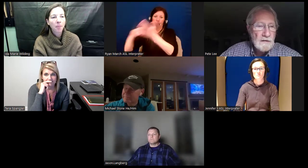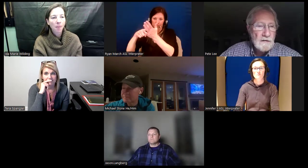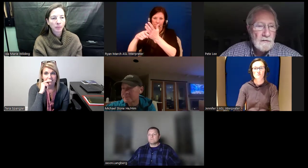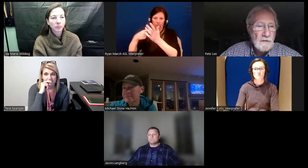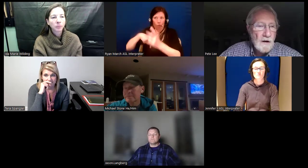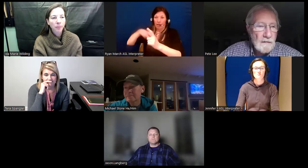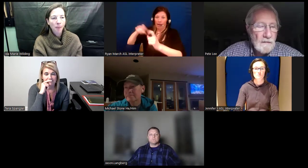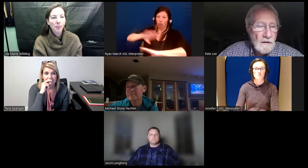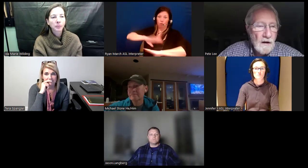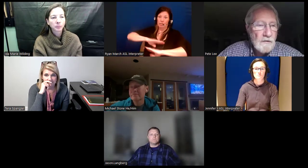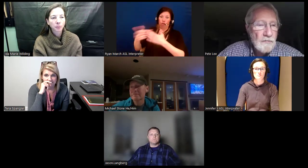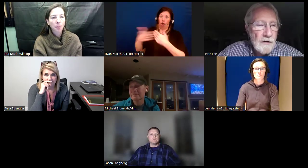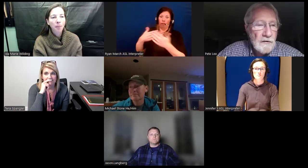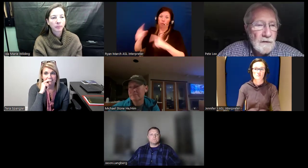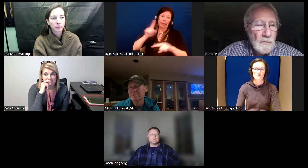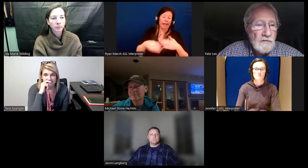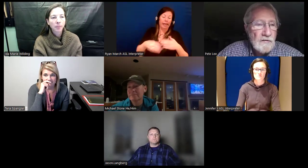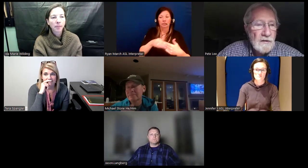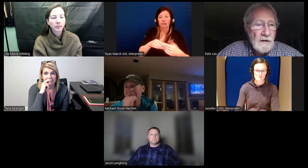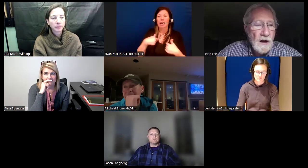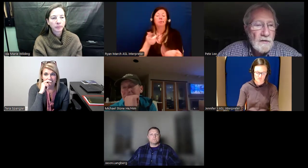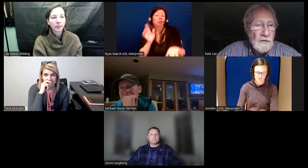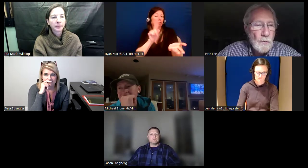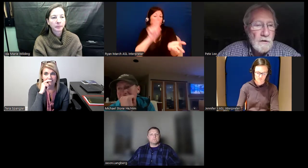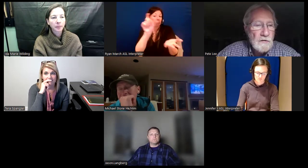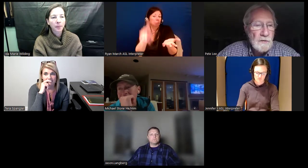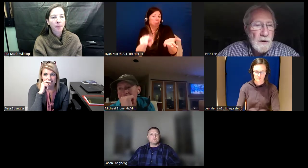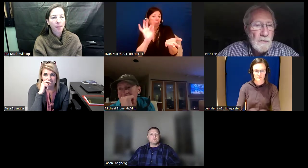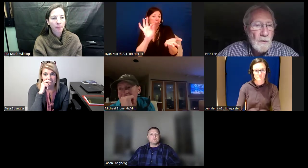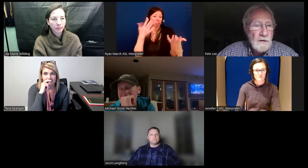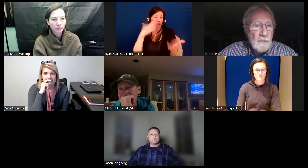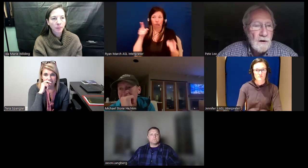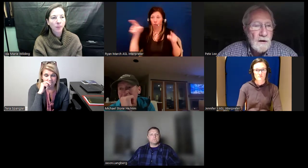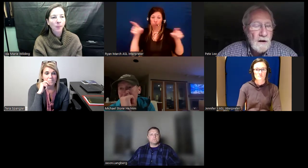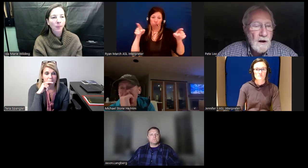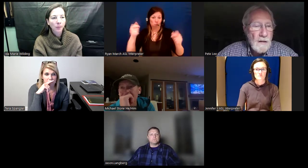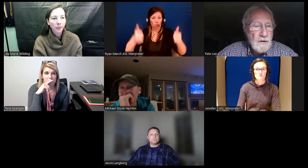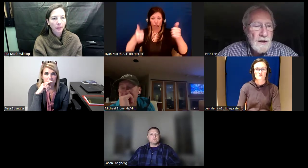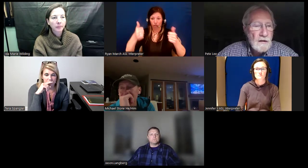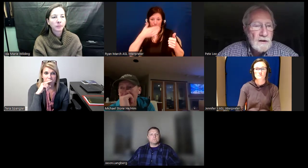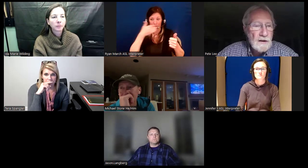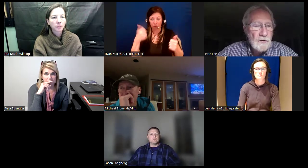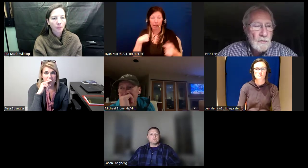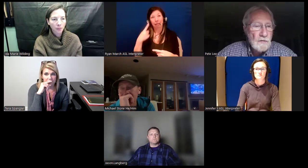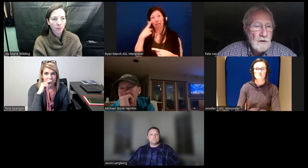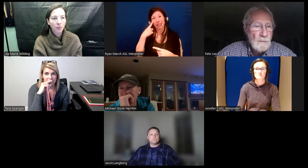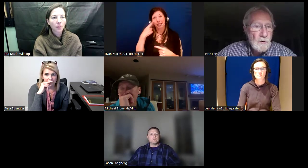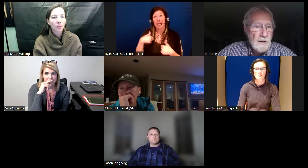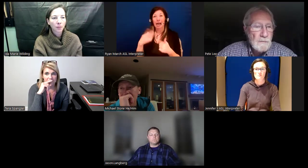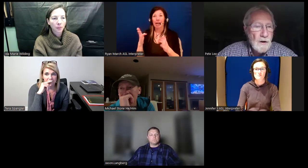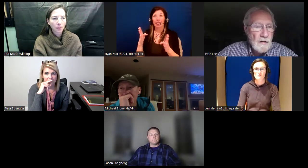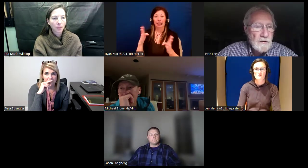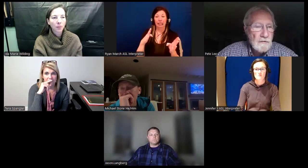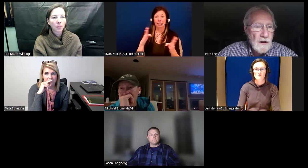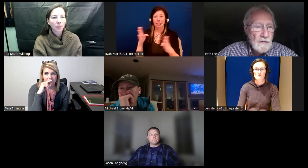meet. So I'm just raising the question. I don't know which is the better way to do it. I think I'll lean towards putting